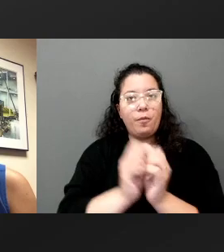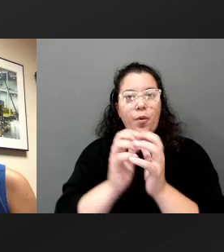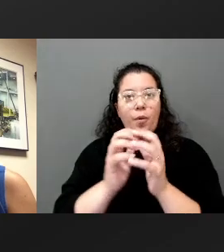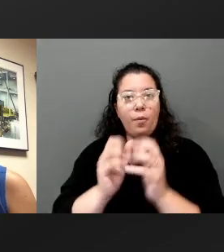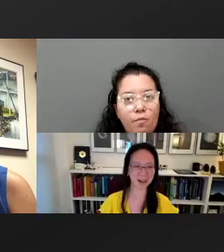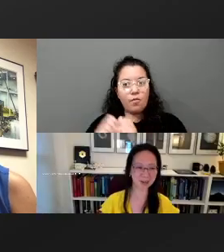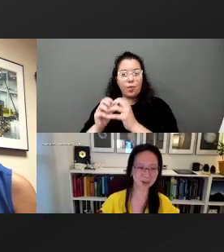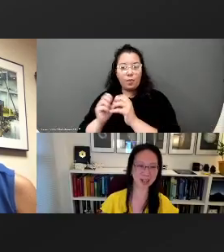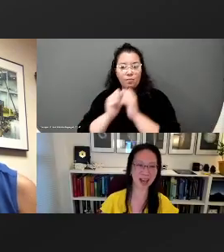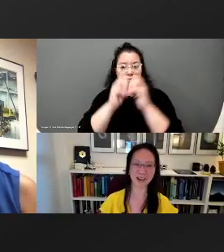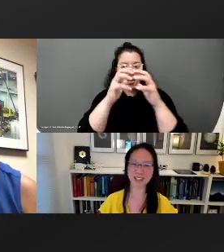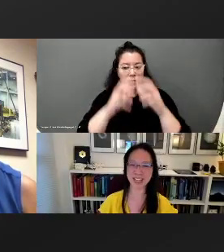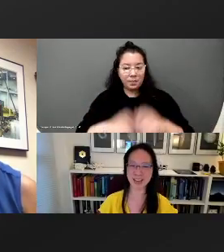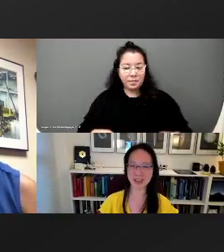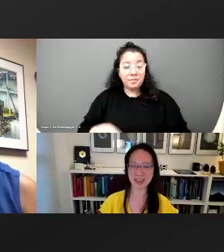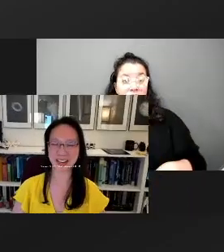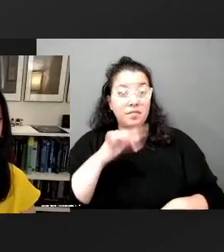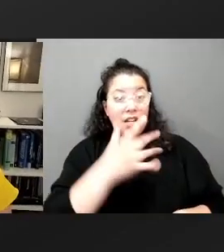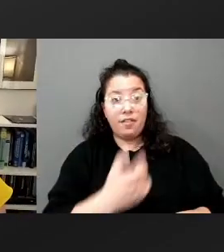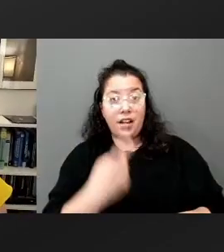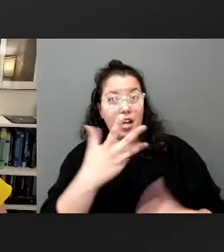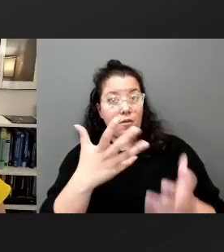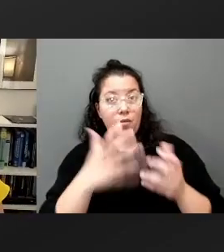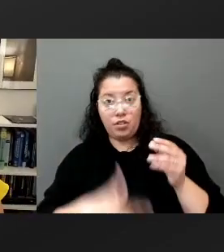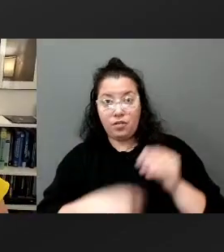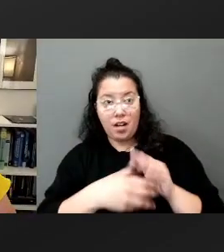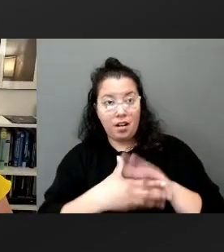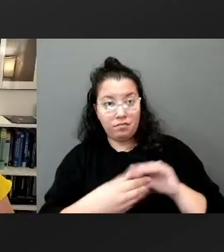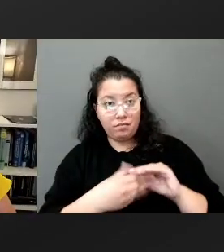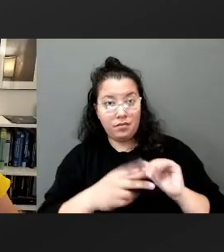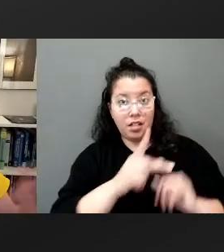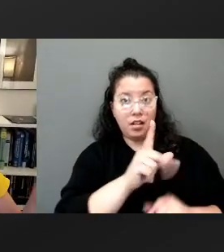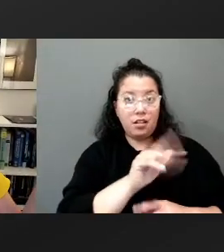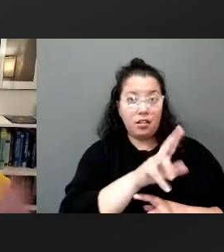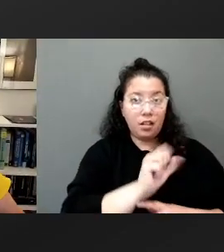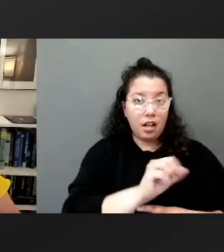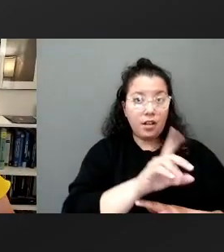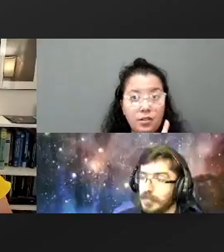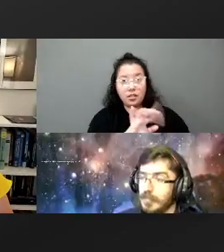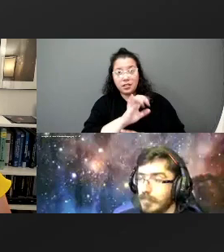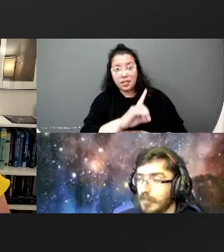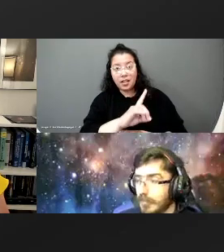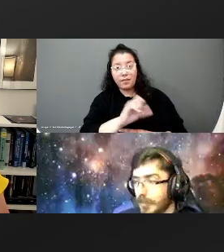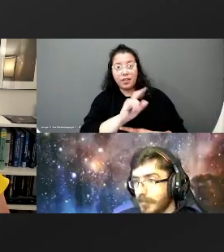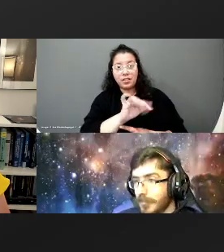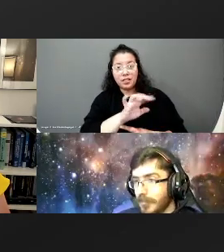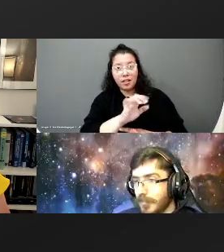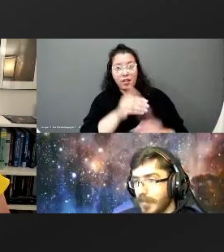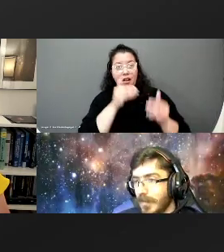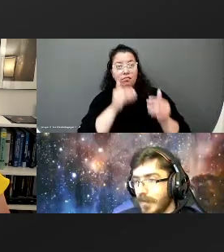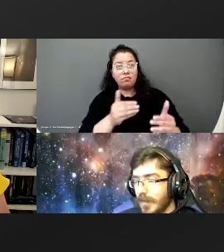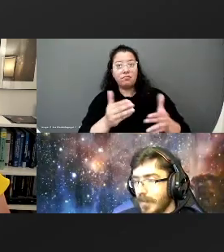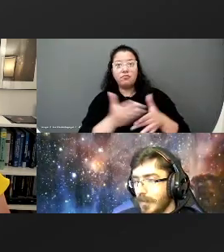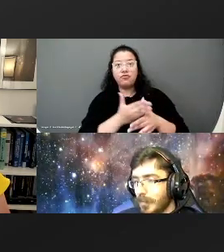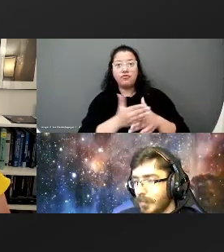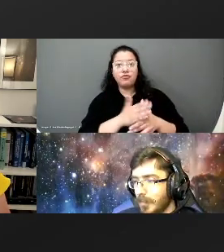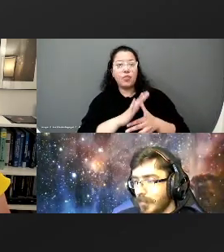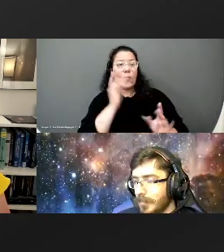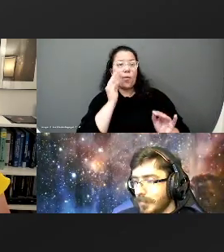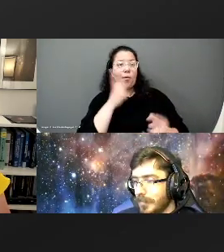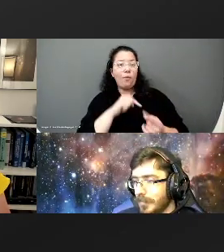please do. So Klaus, David, Stefanie, please share what you're thinking about when you see